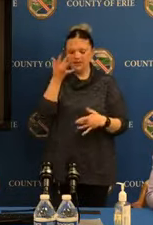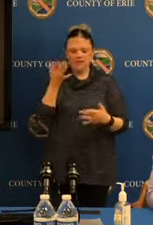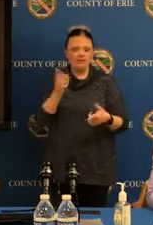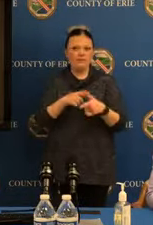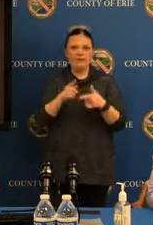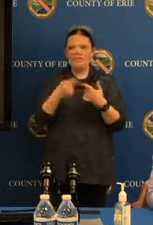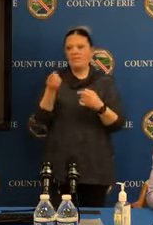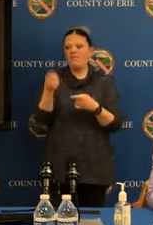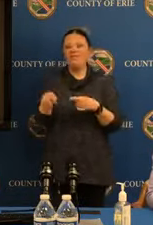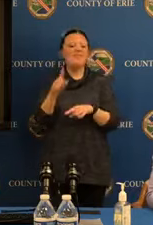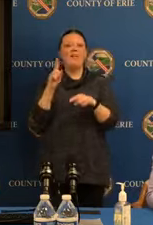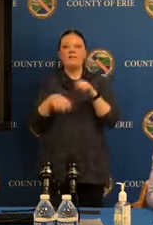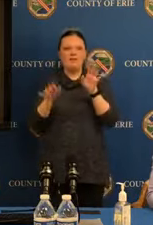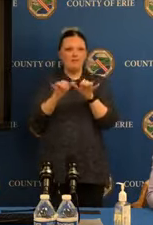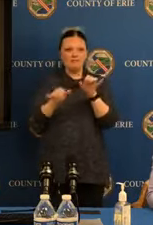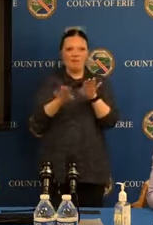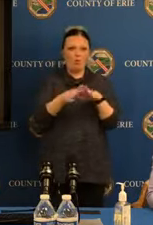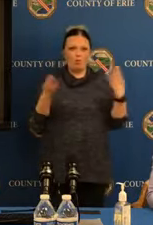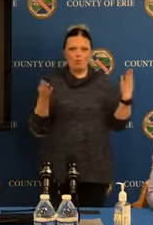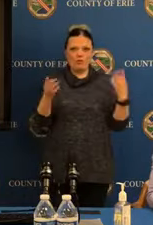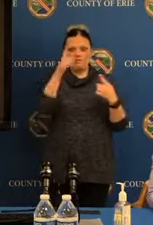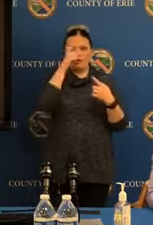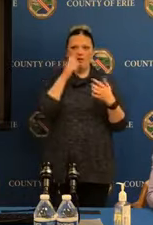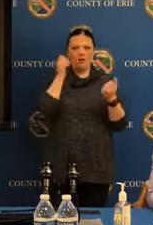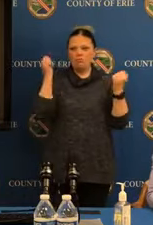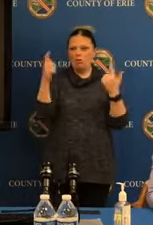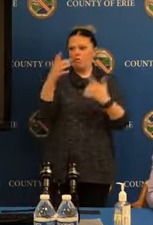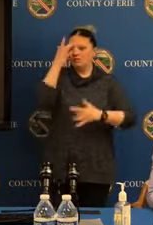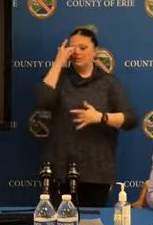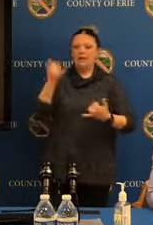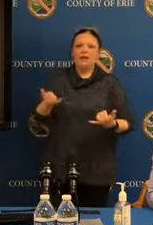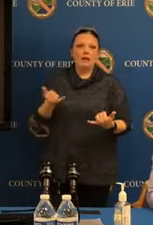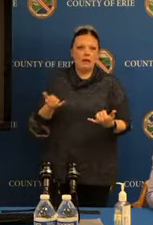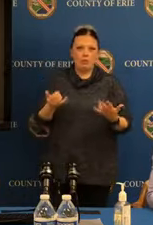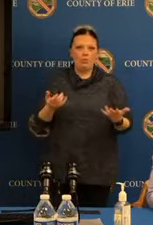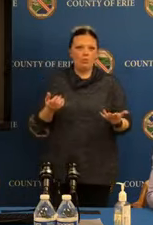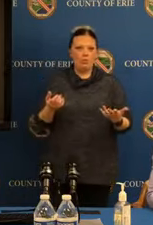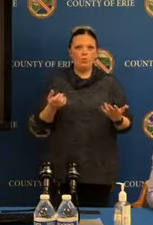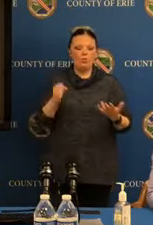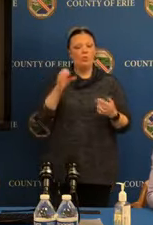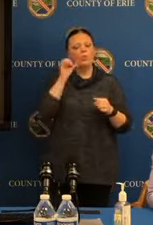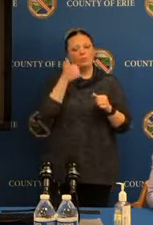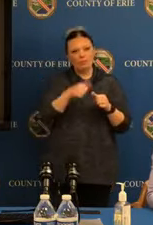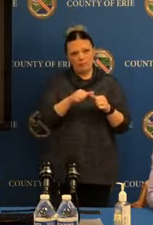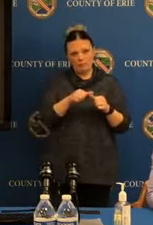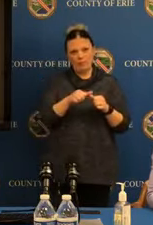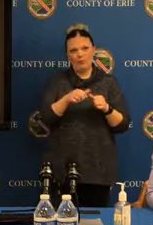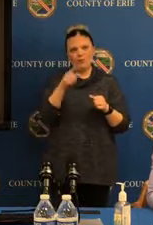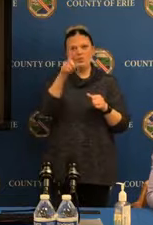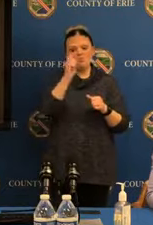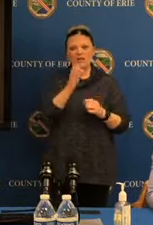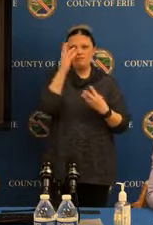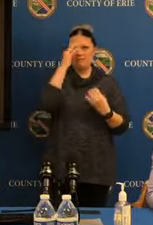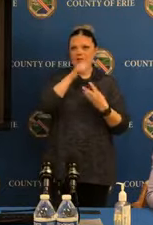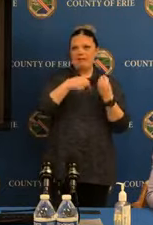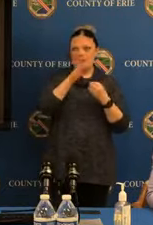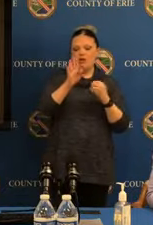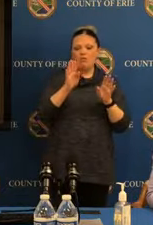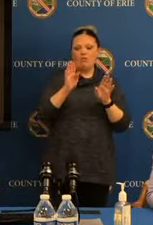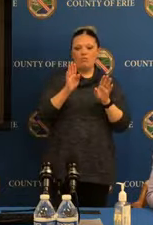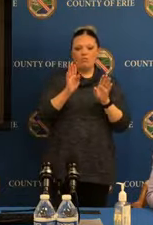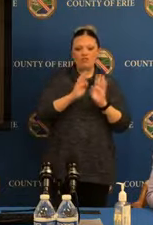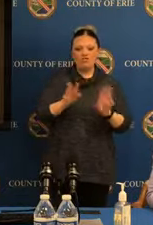keep their doors open for that reason. They won't have the staffing for those child care centers. So remember, you know, we have to think about our child care